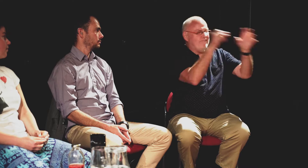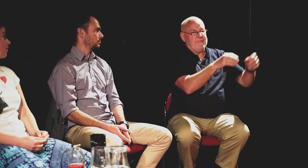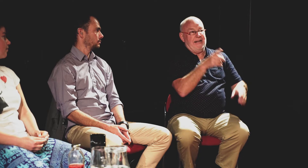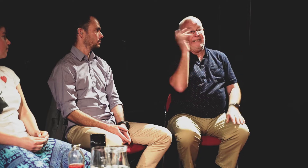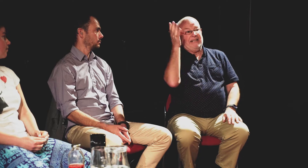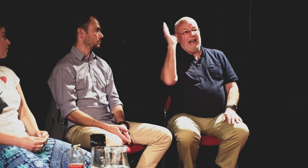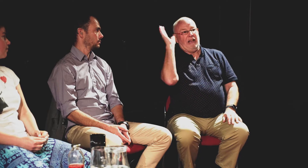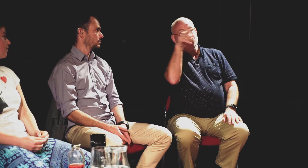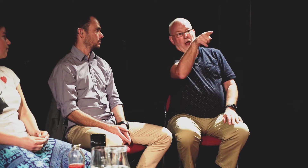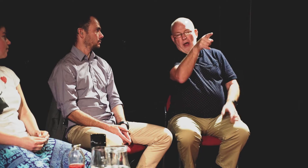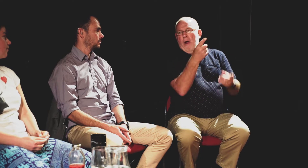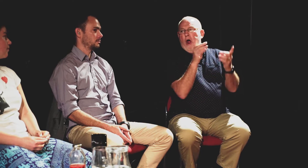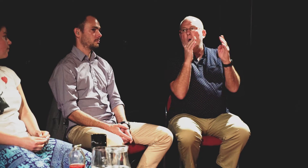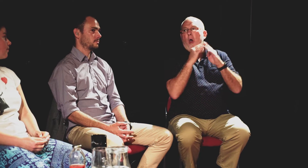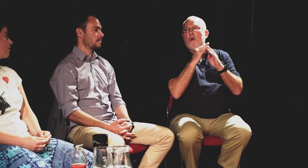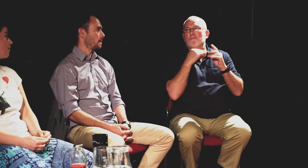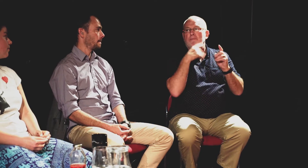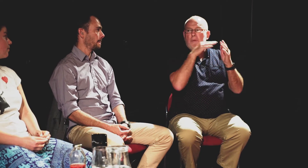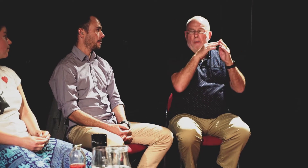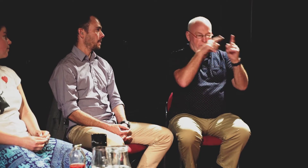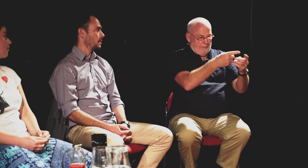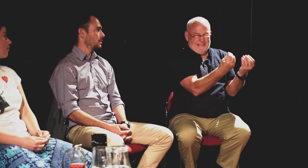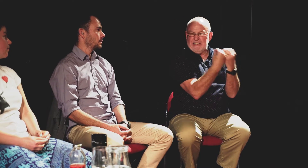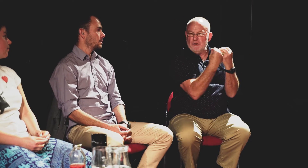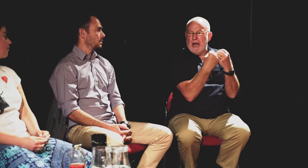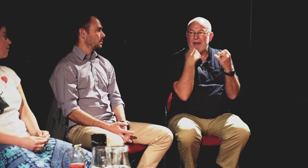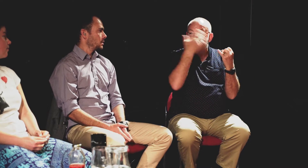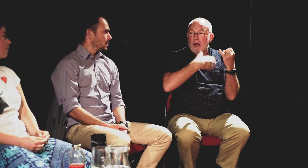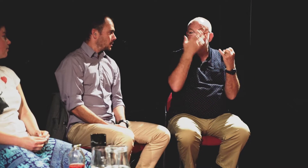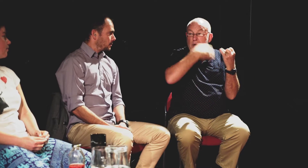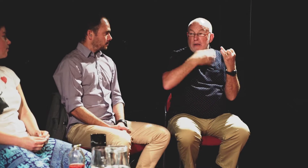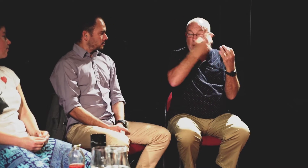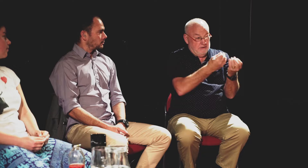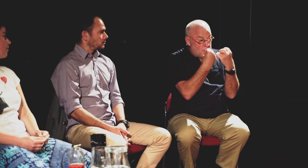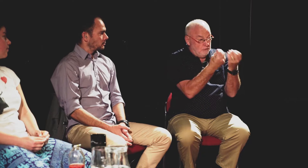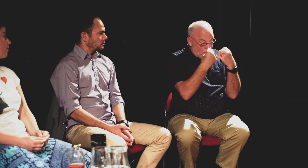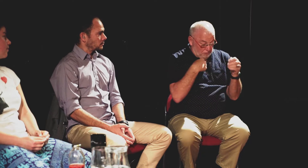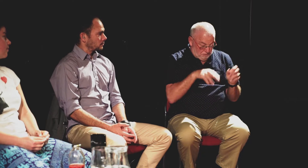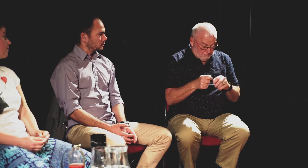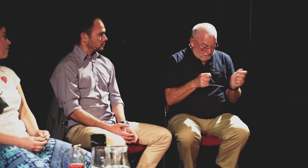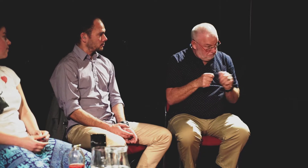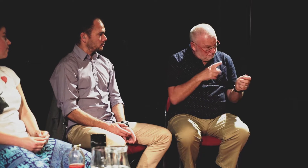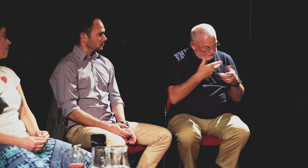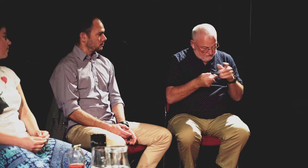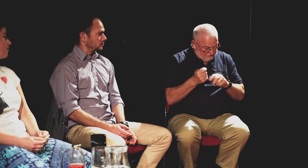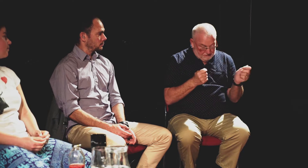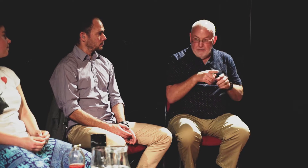read." So then he sent me to the lecturer at home, and he taught me every night. Every night he went through the